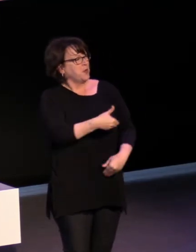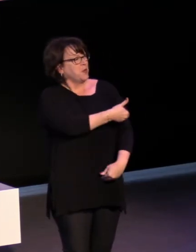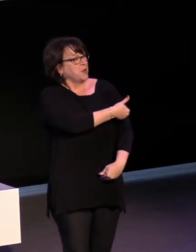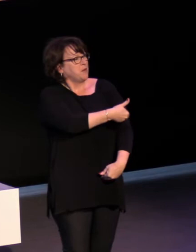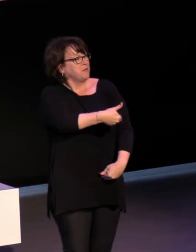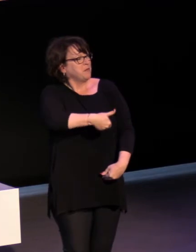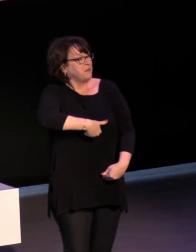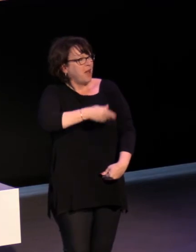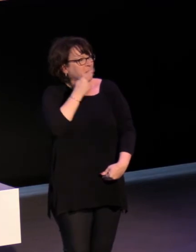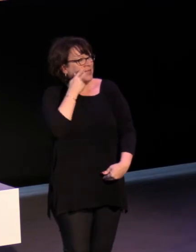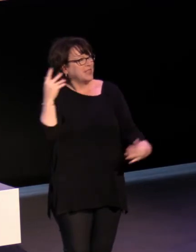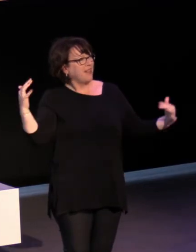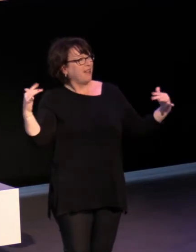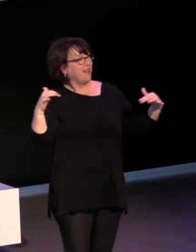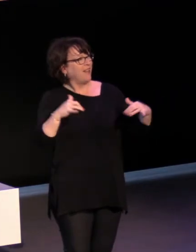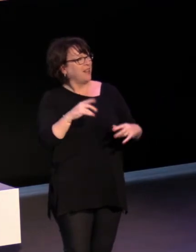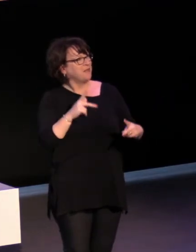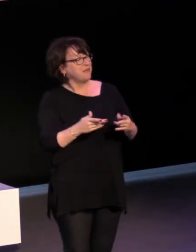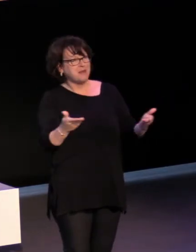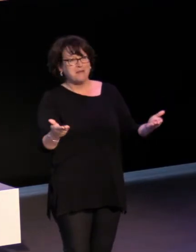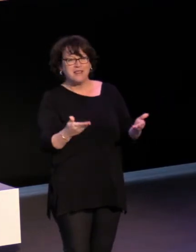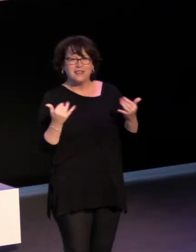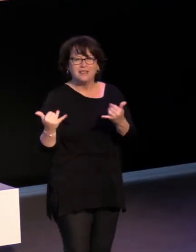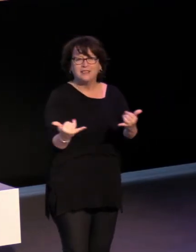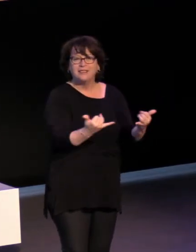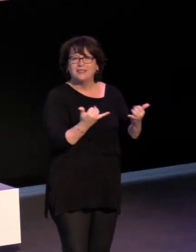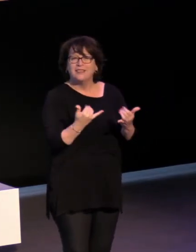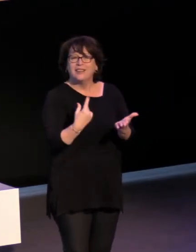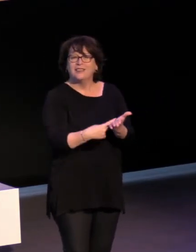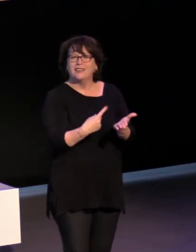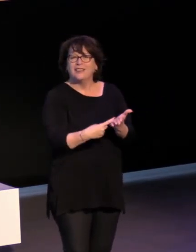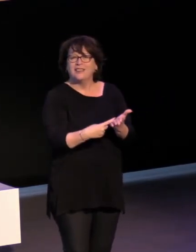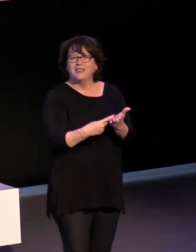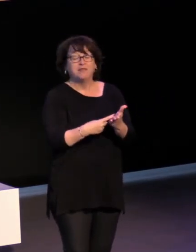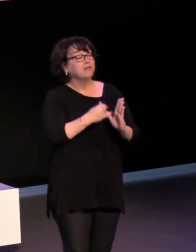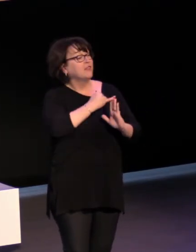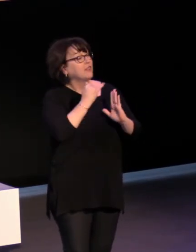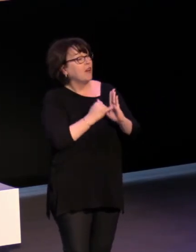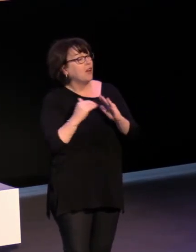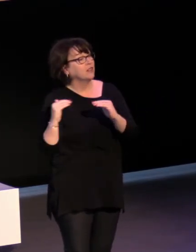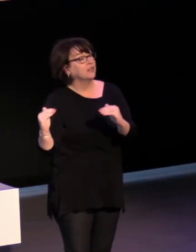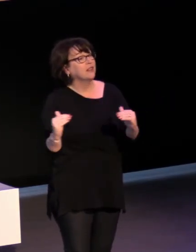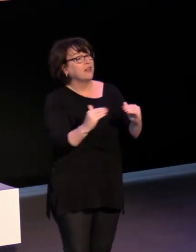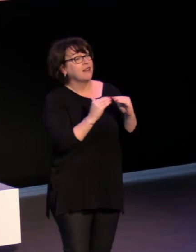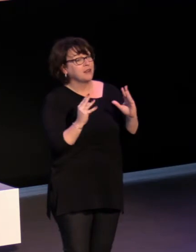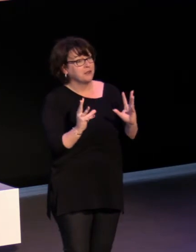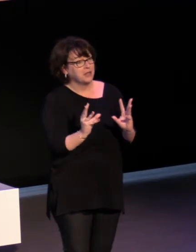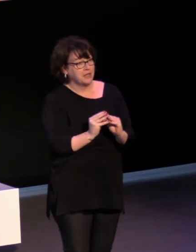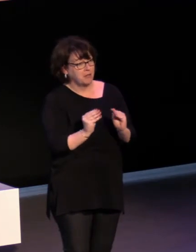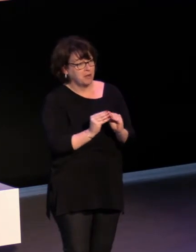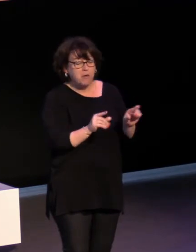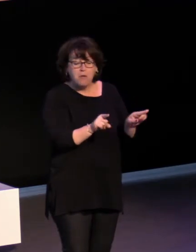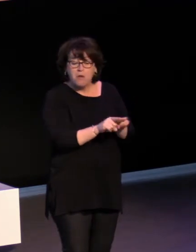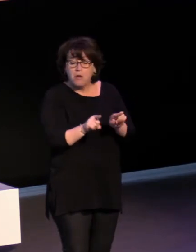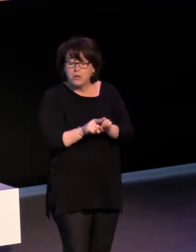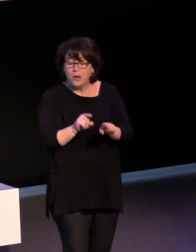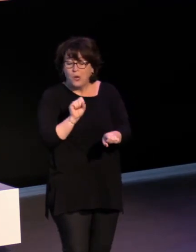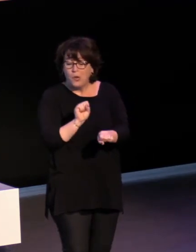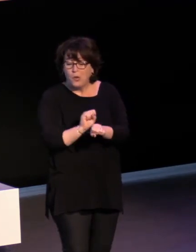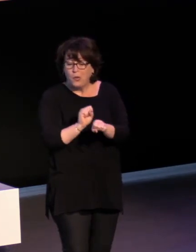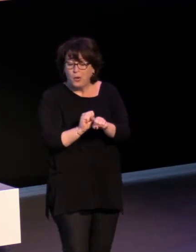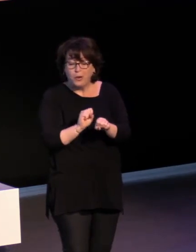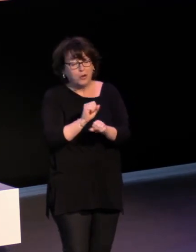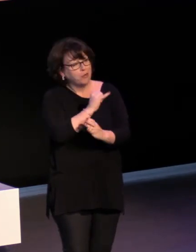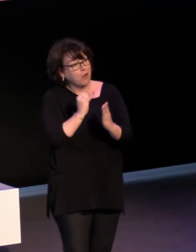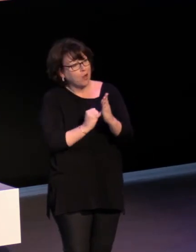all gathered here today around the issue. The Arts Equity Summit and the work of Arts Connect International is